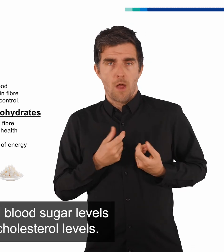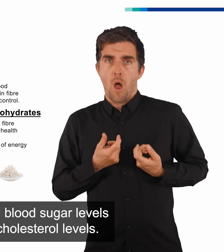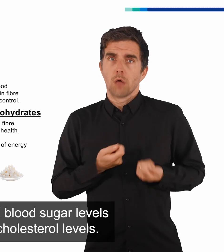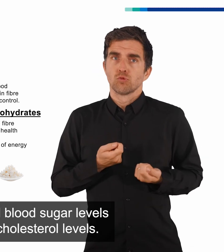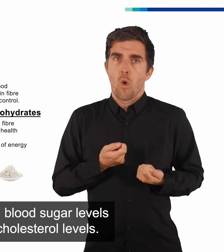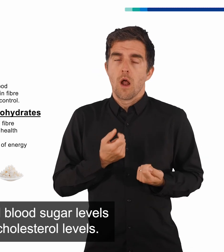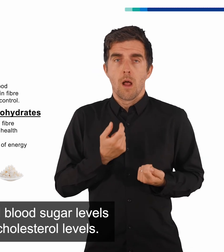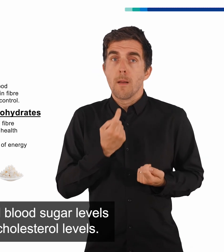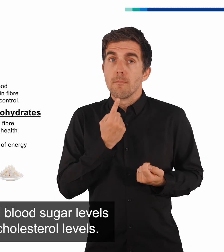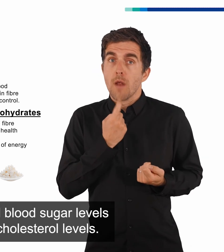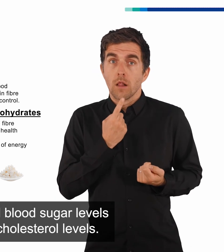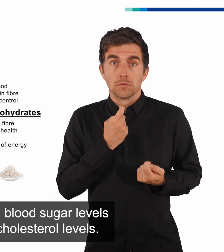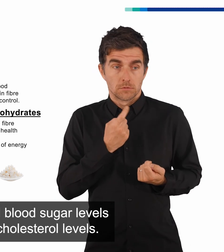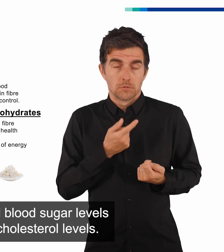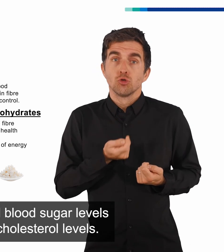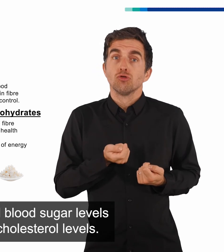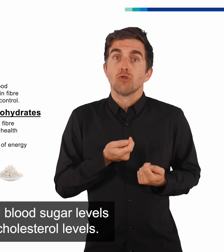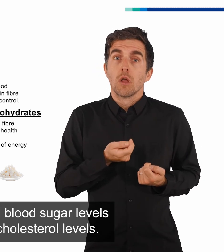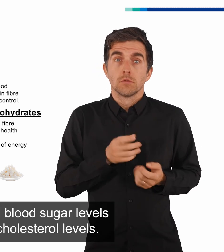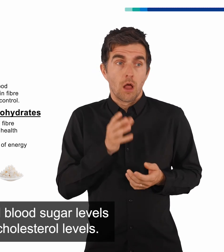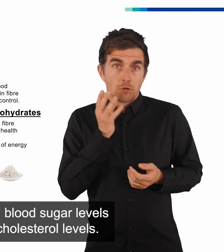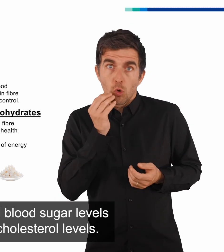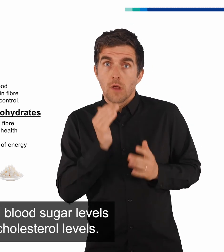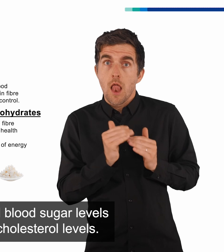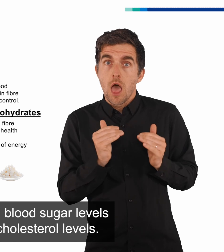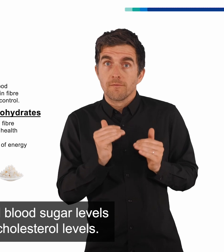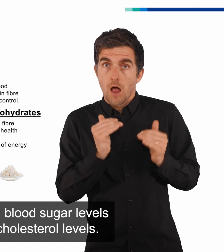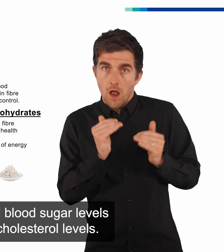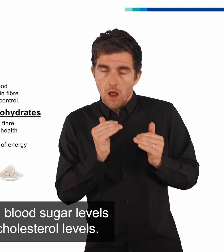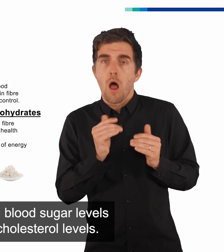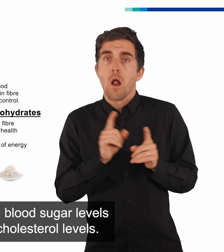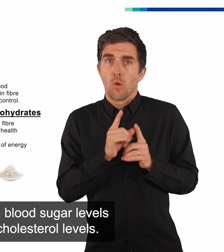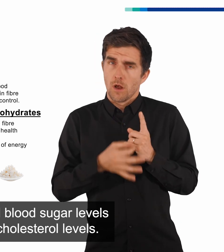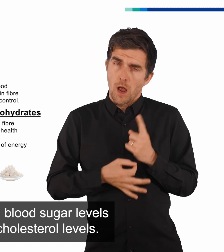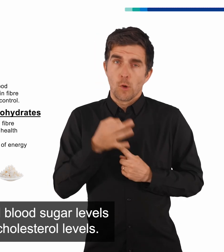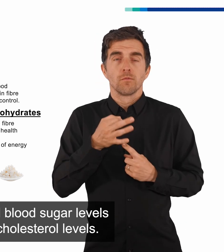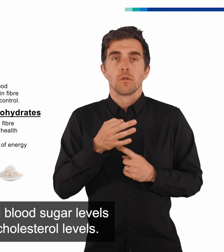levels. Carbohydrates also contain fibre and can improve bowel function.